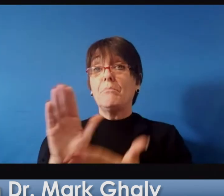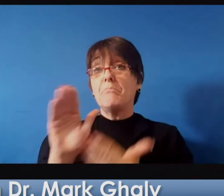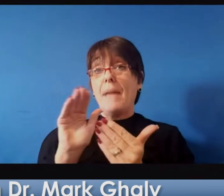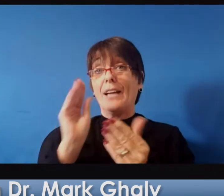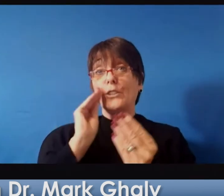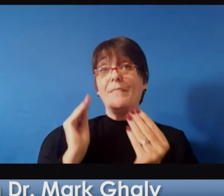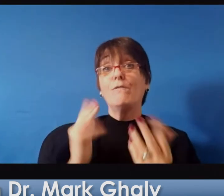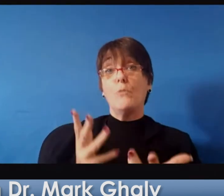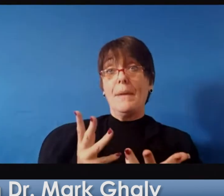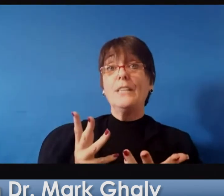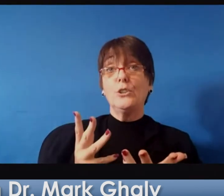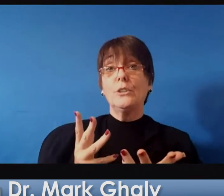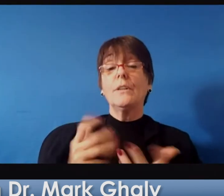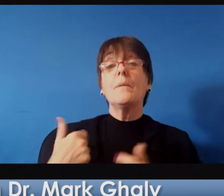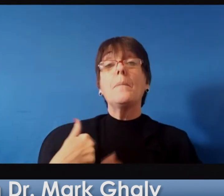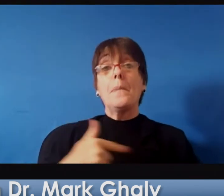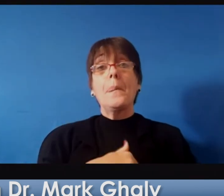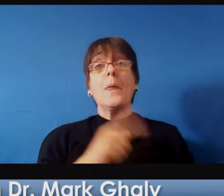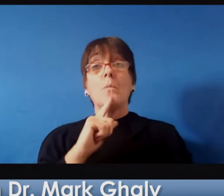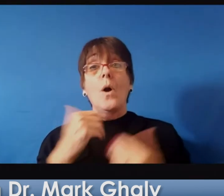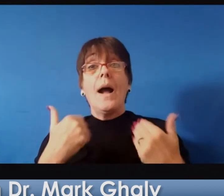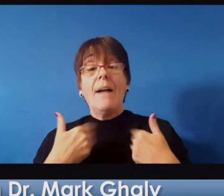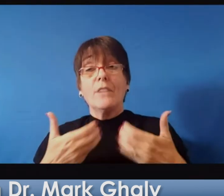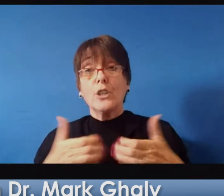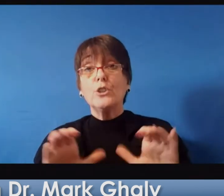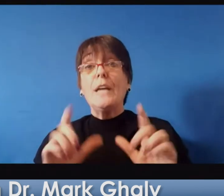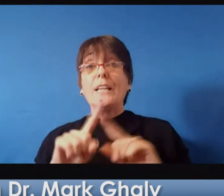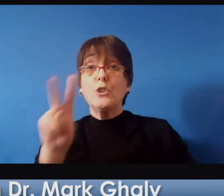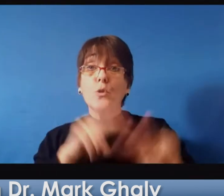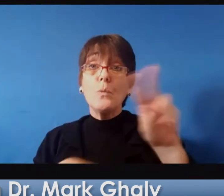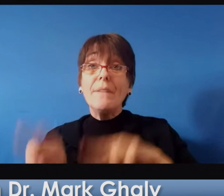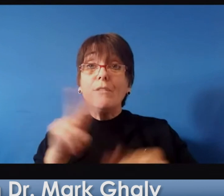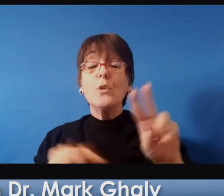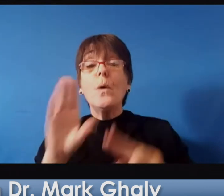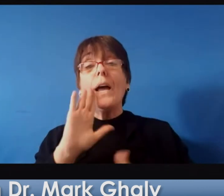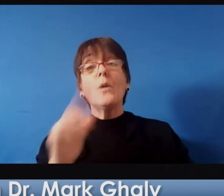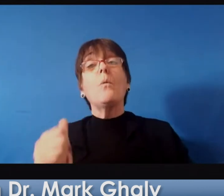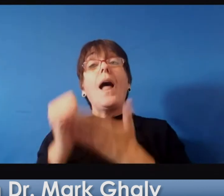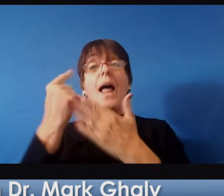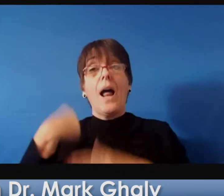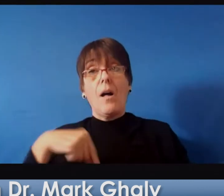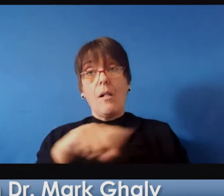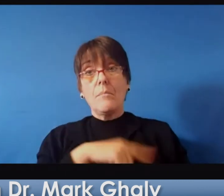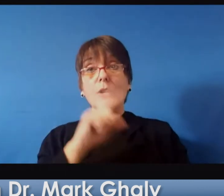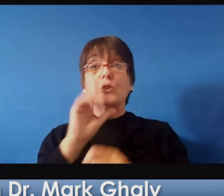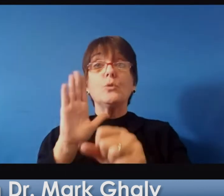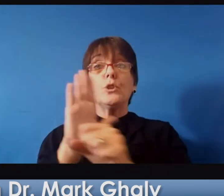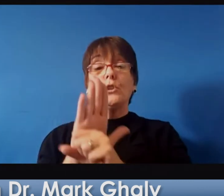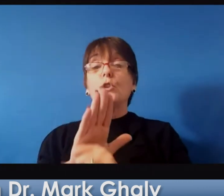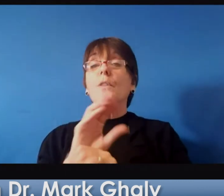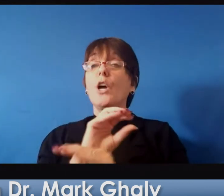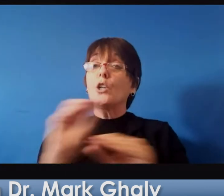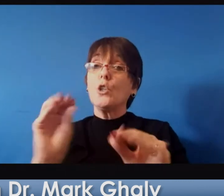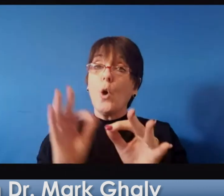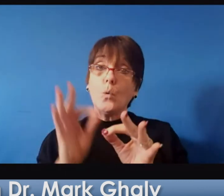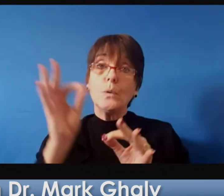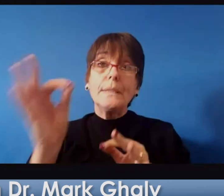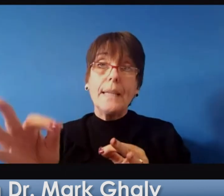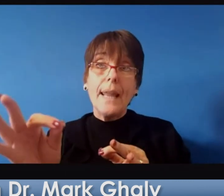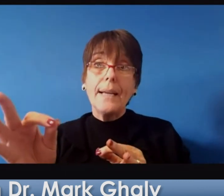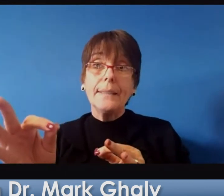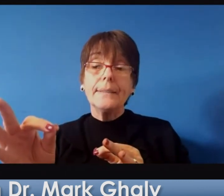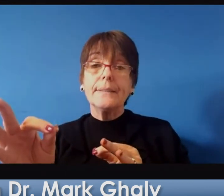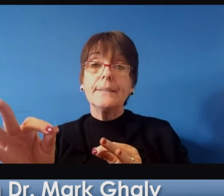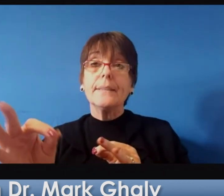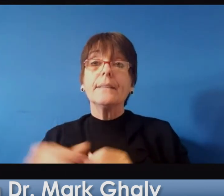that we are having a chance to review, and it will help us ensure that no delays come, not